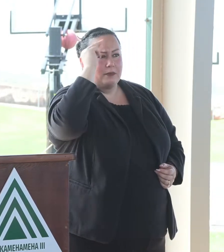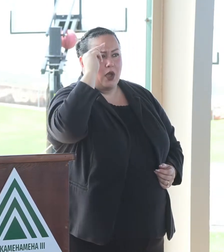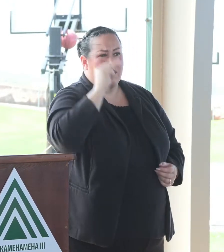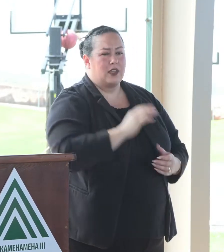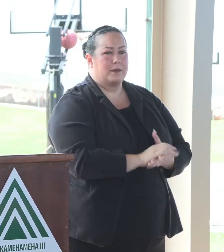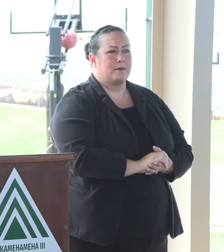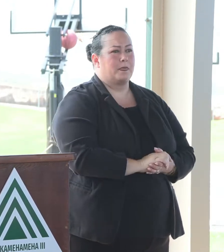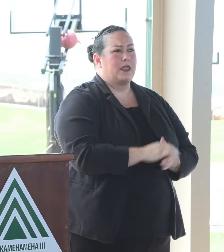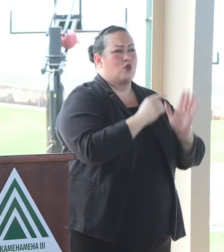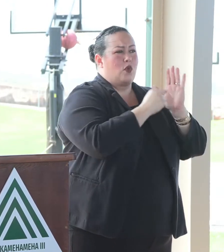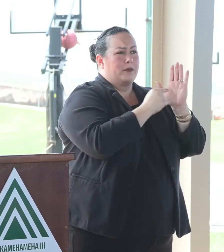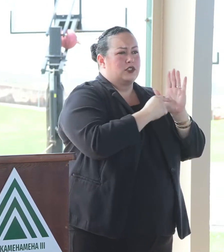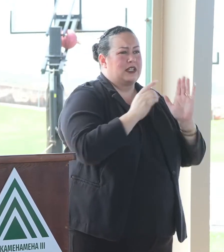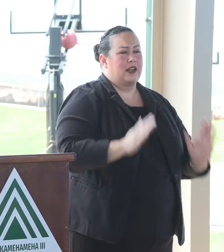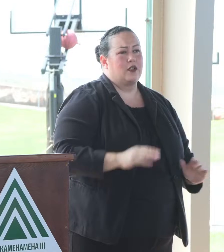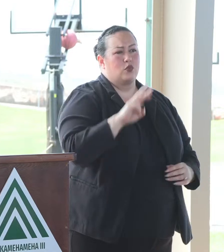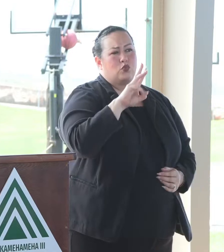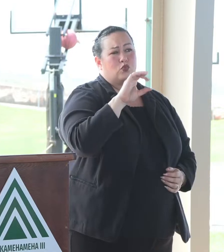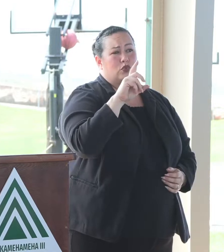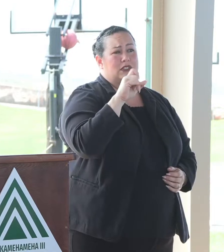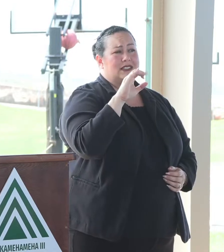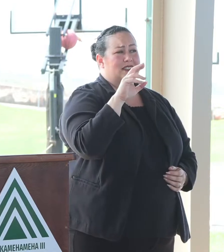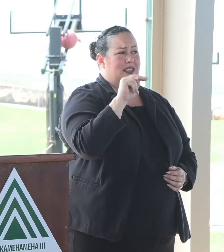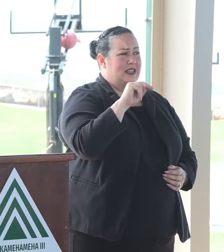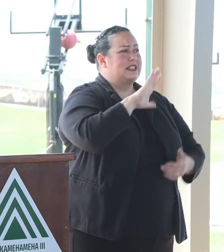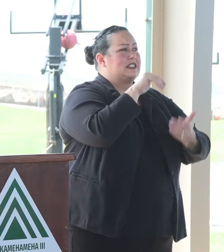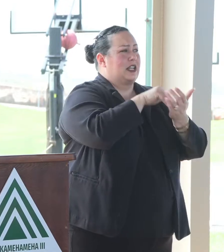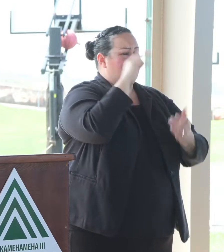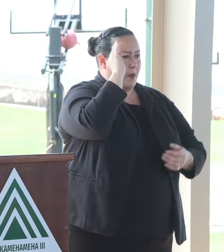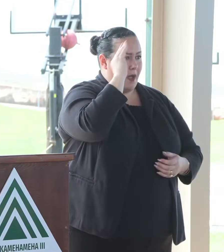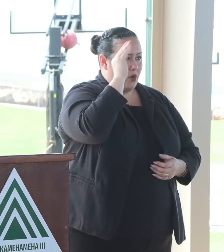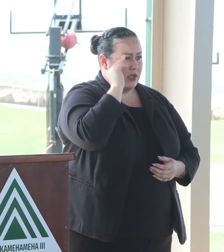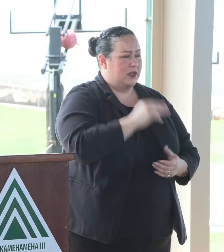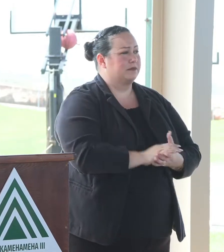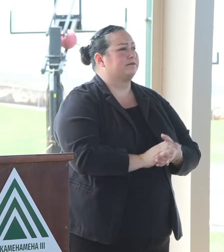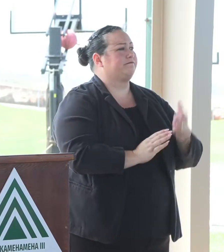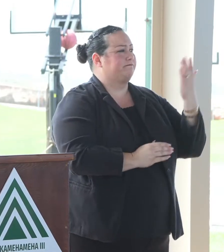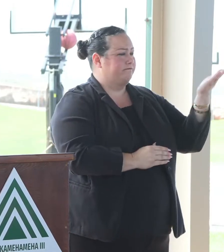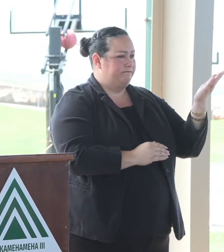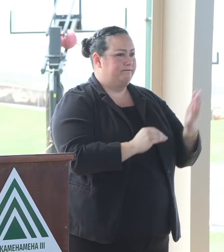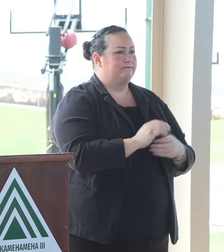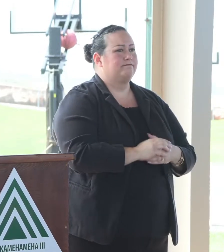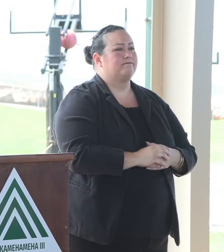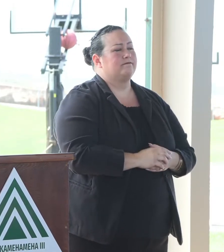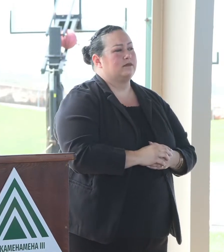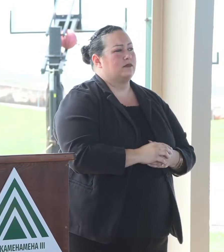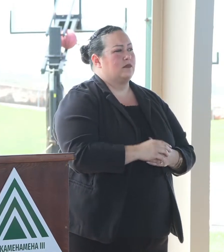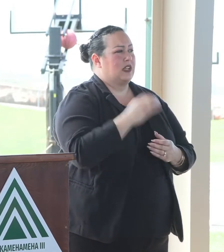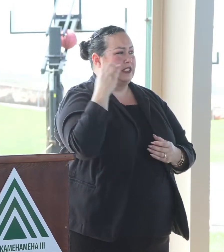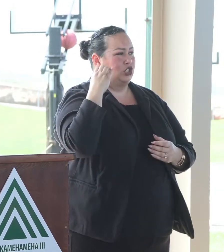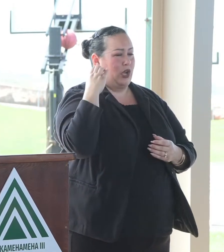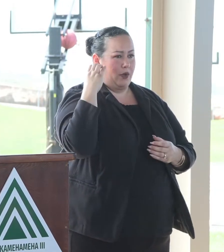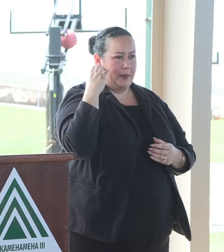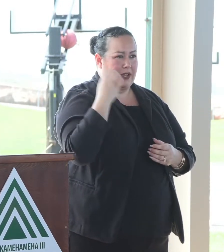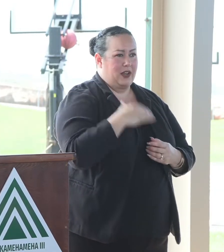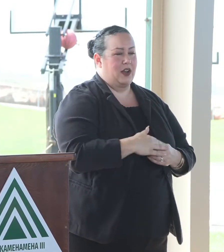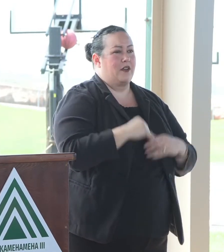Representative Justin Woodson, who represents Central Maui and is chairman of the House Education Committee.